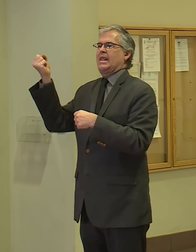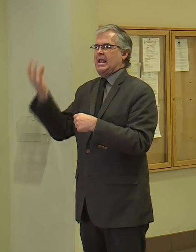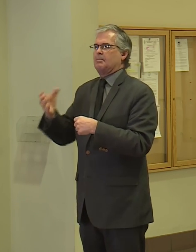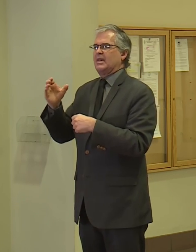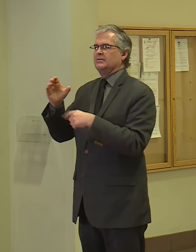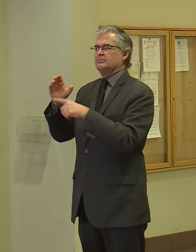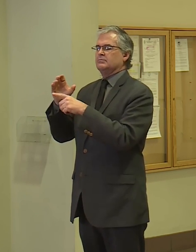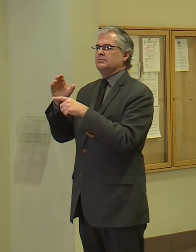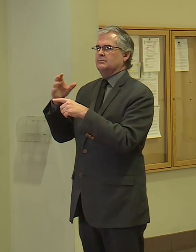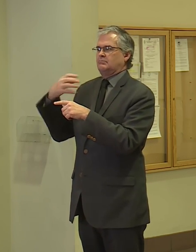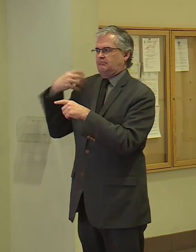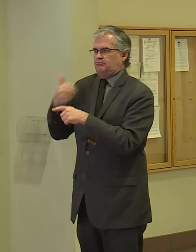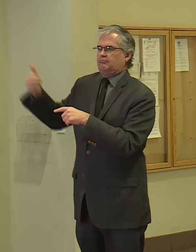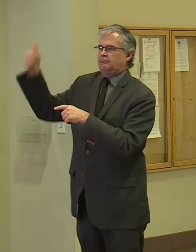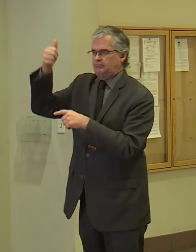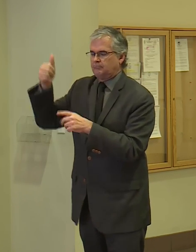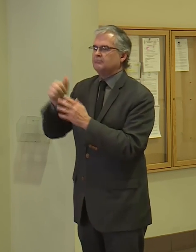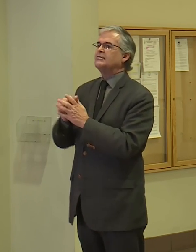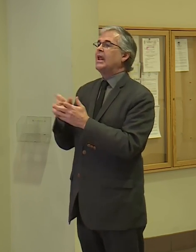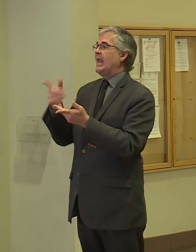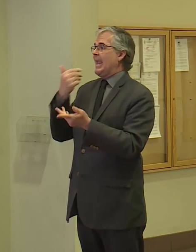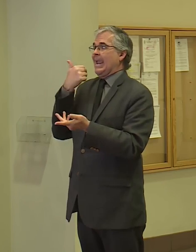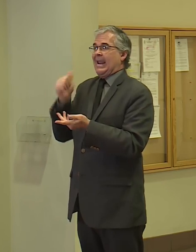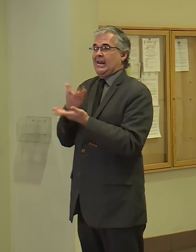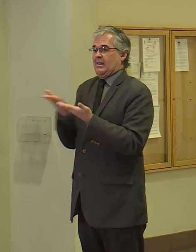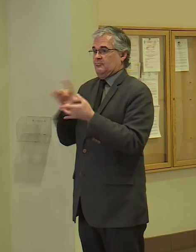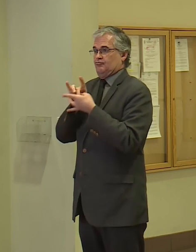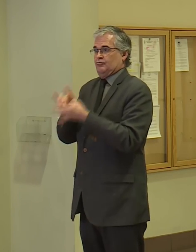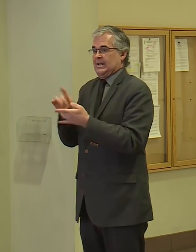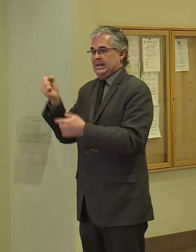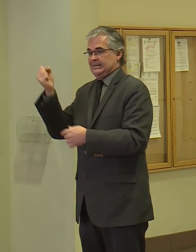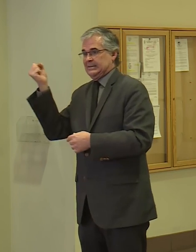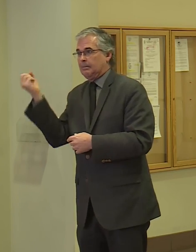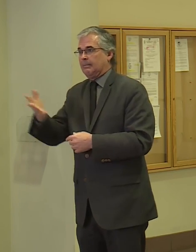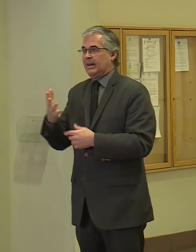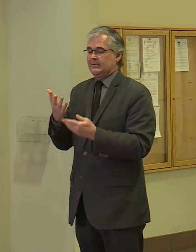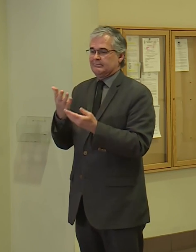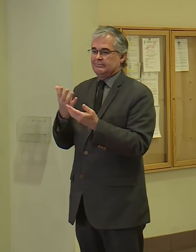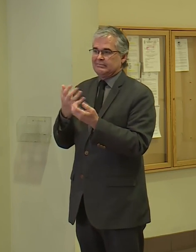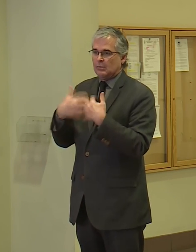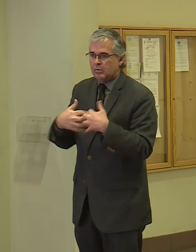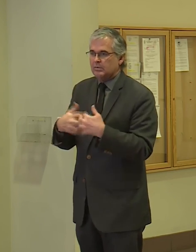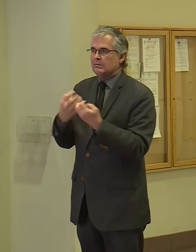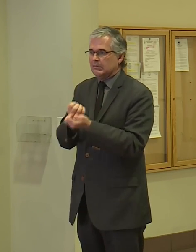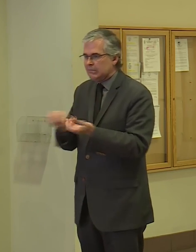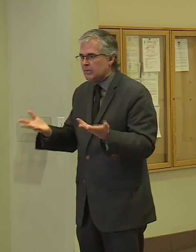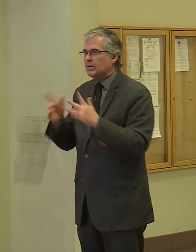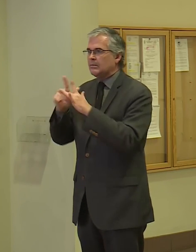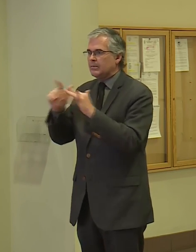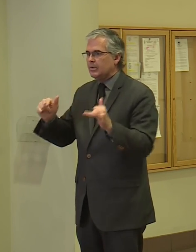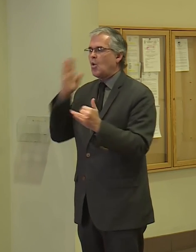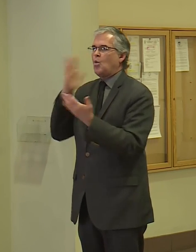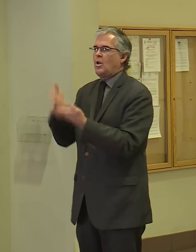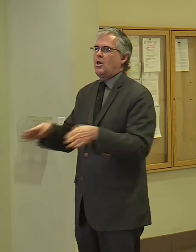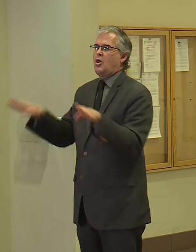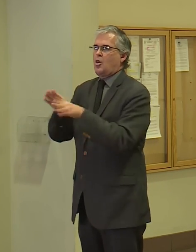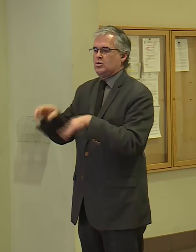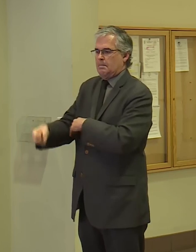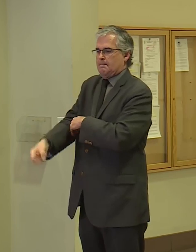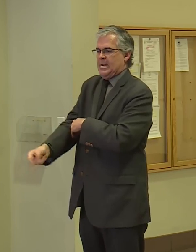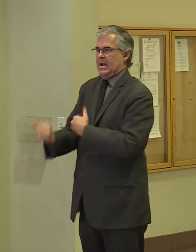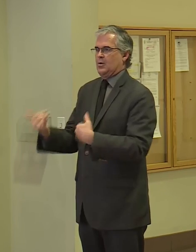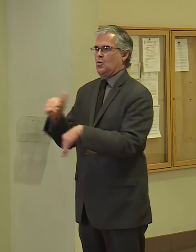table games and any equipment related gaming activity will be shut down effective midnight tonight restaurants and